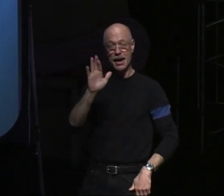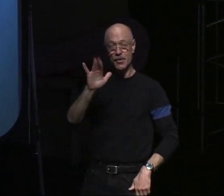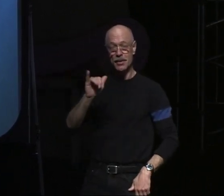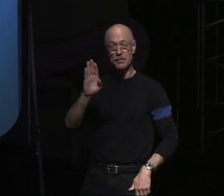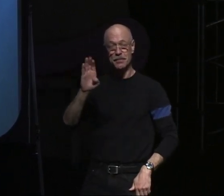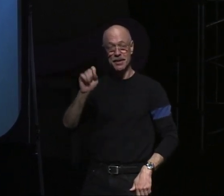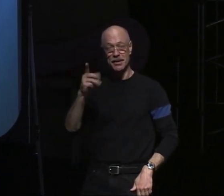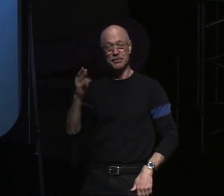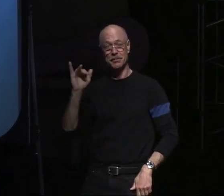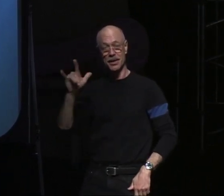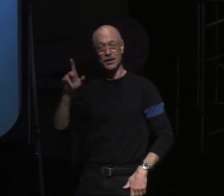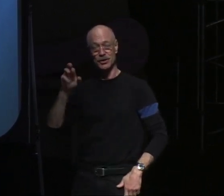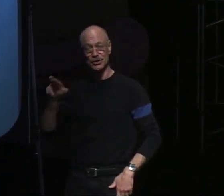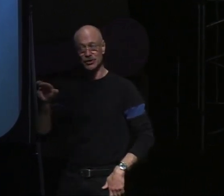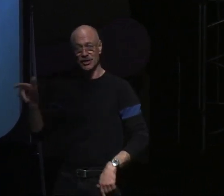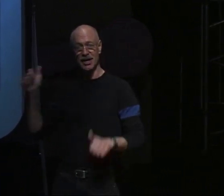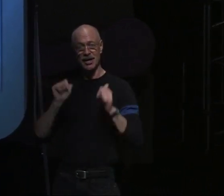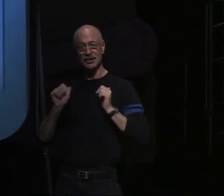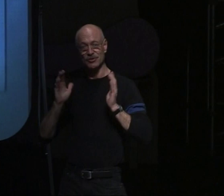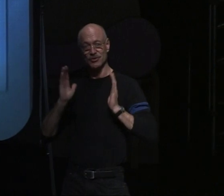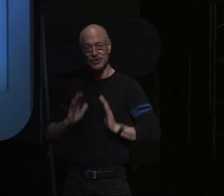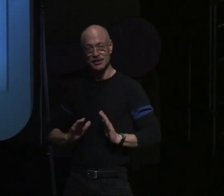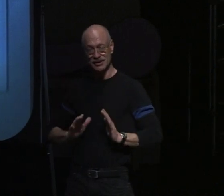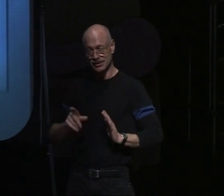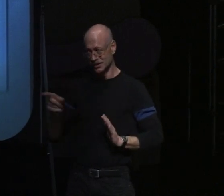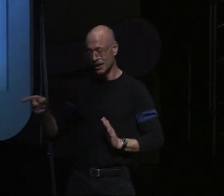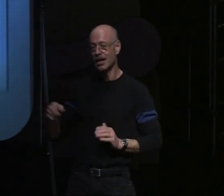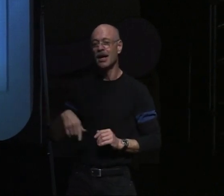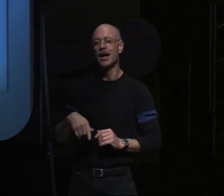Deaf, and I met an